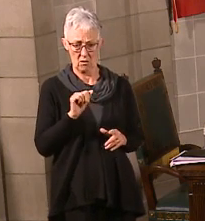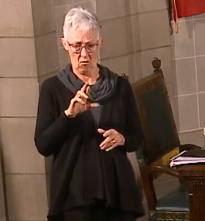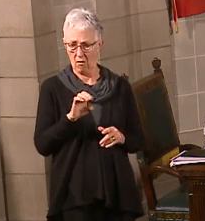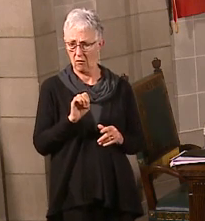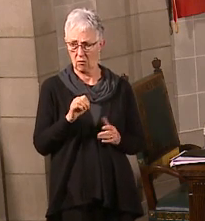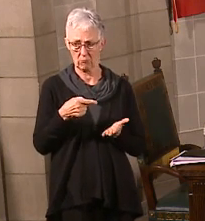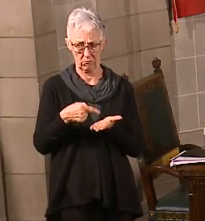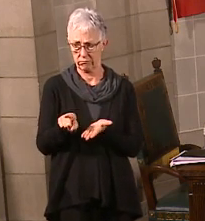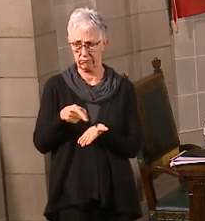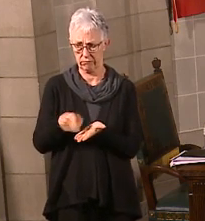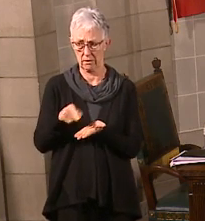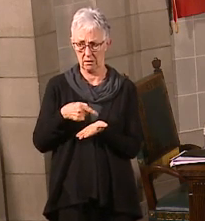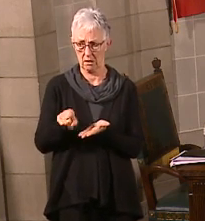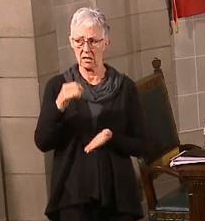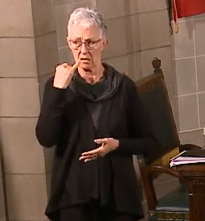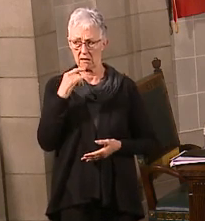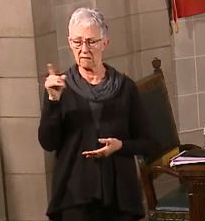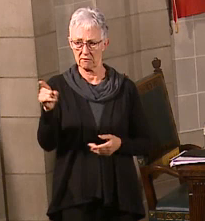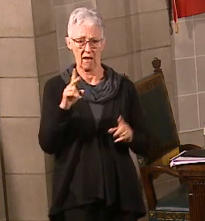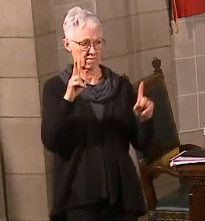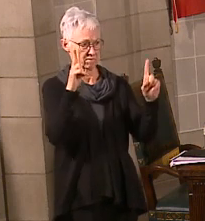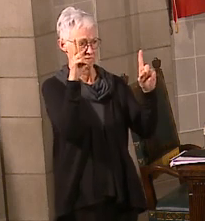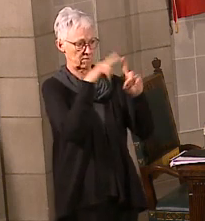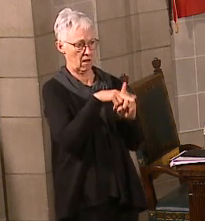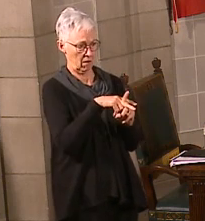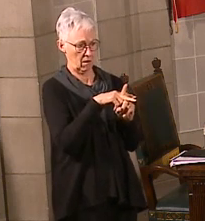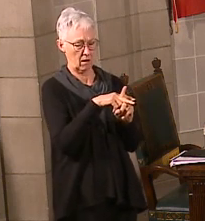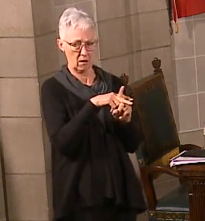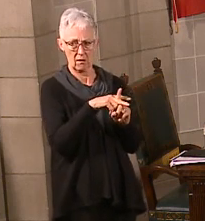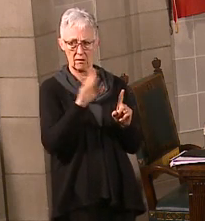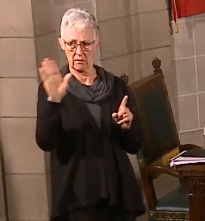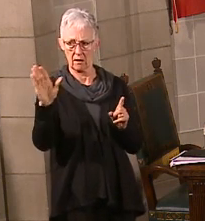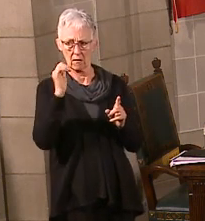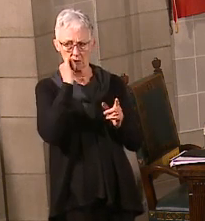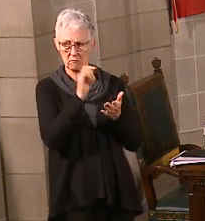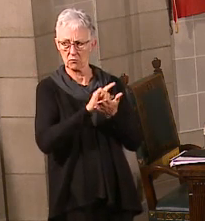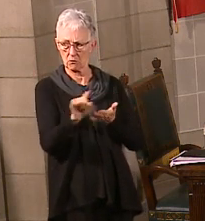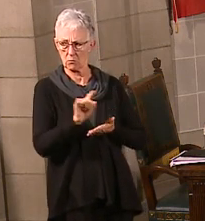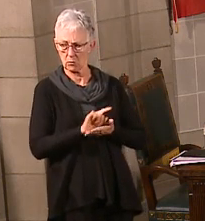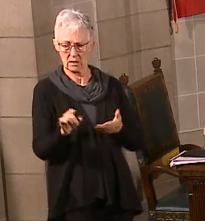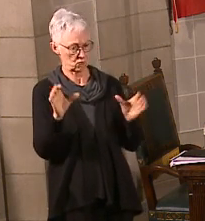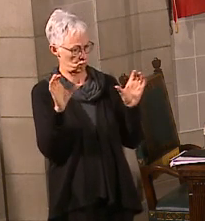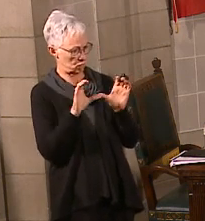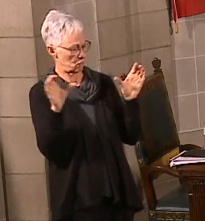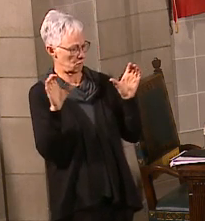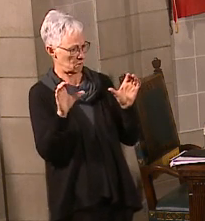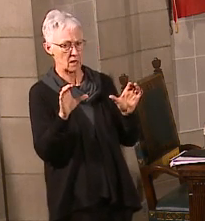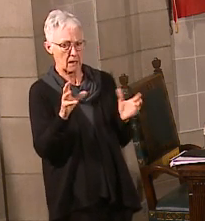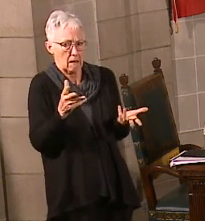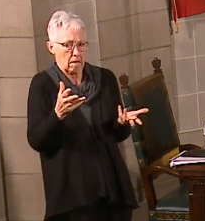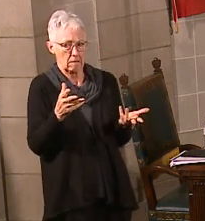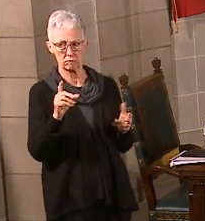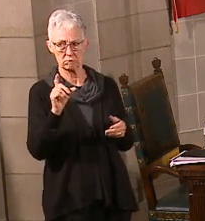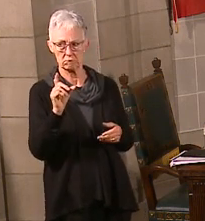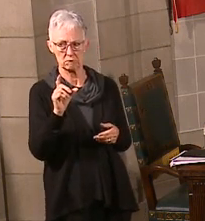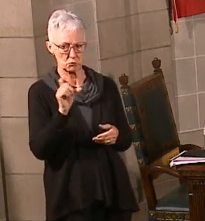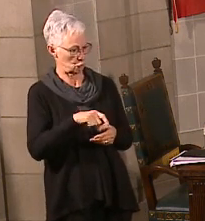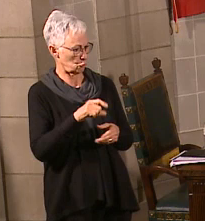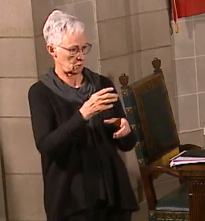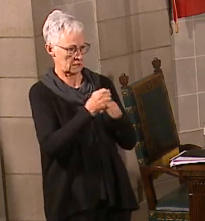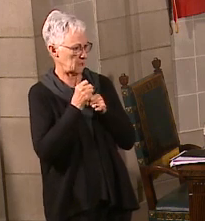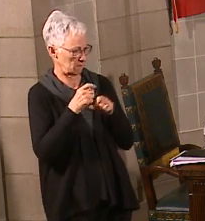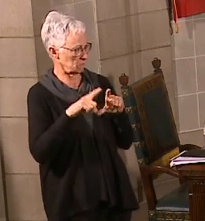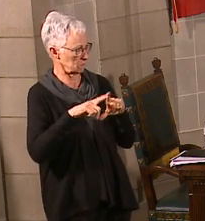their weekly certifications, the check should continue to follow. The only thing that I can think of that might be the answer to the problem is